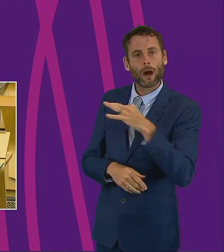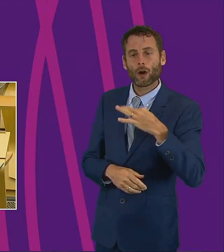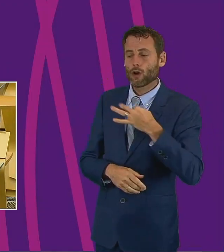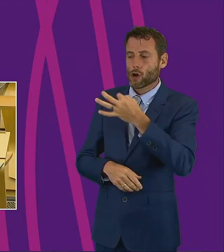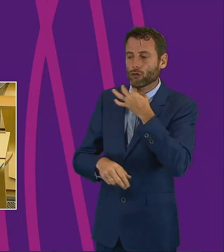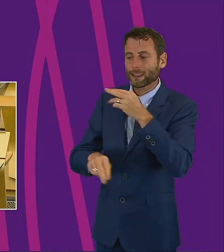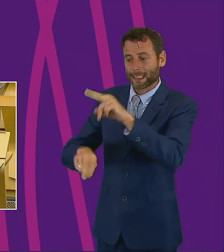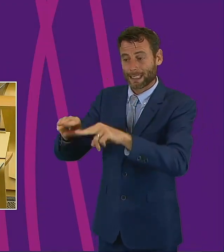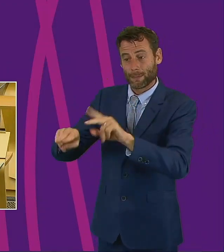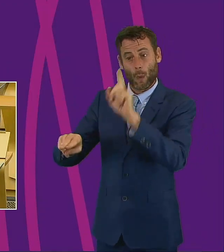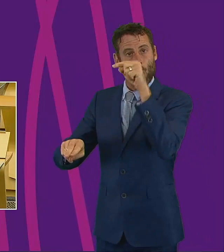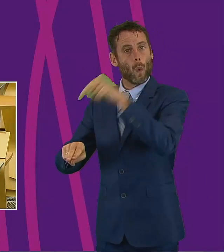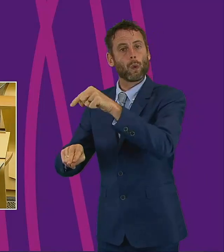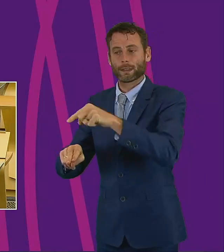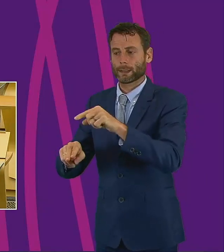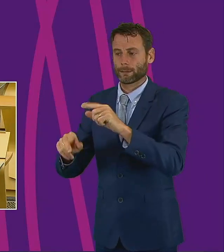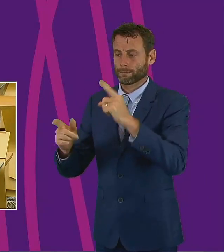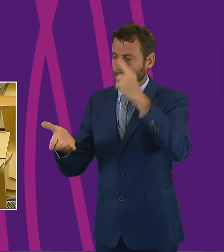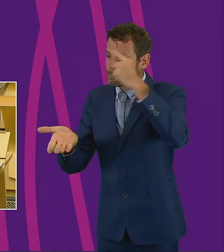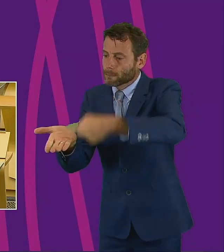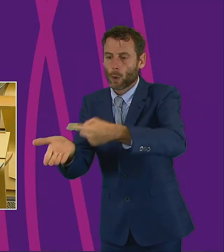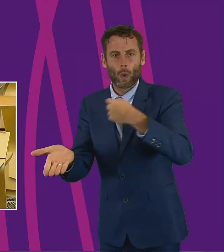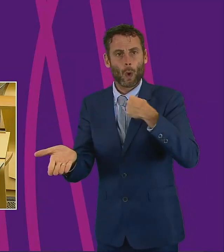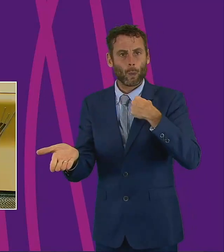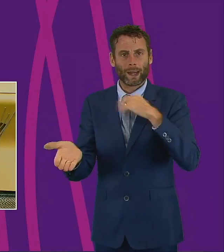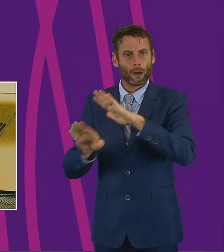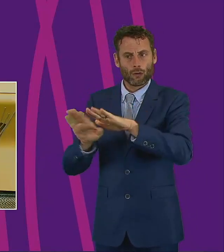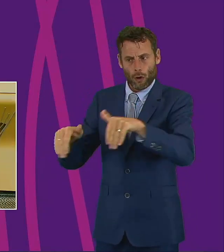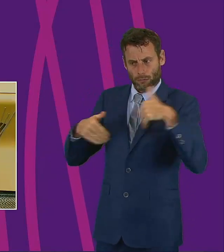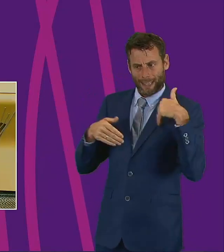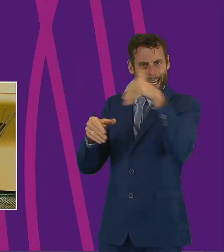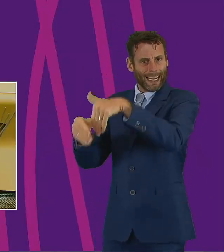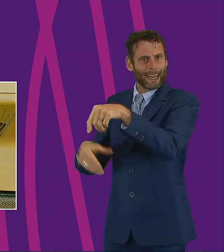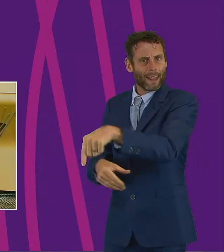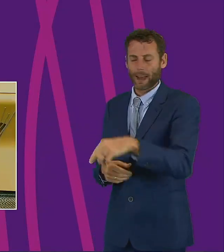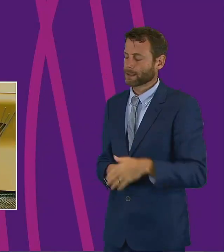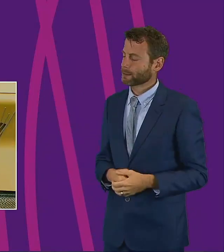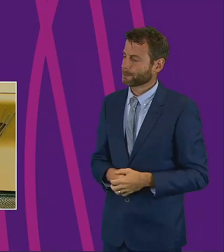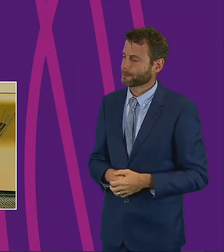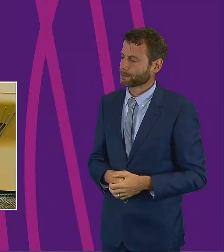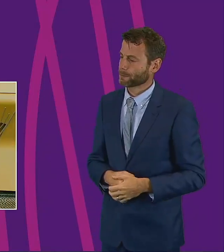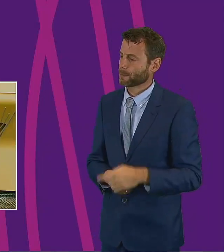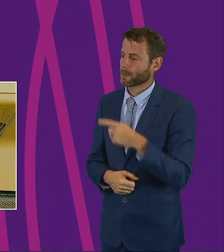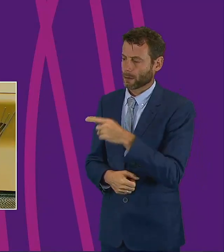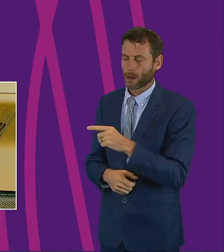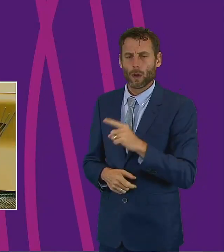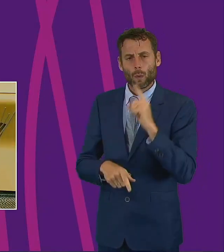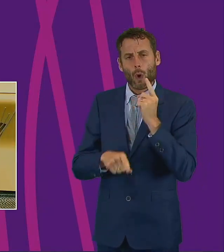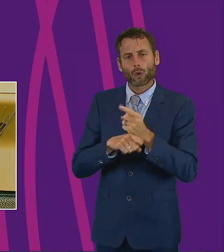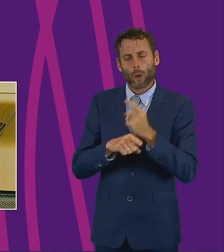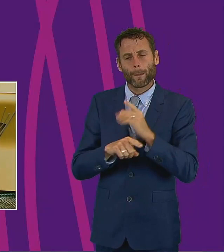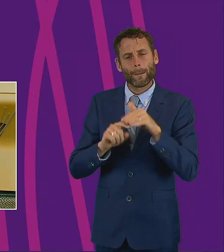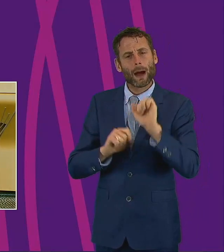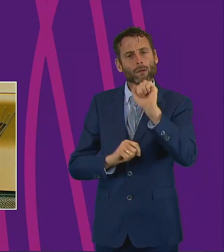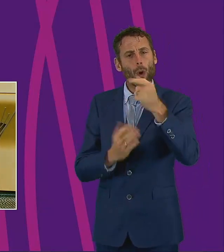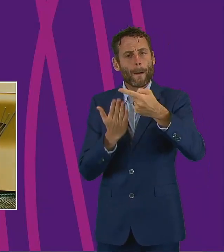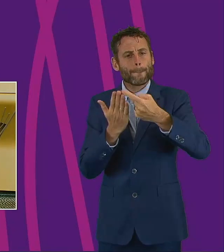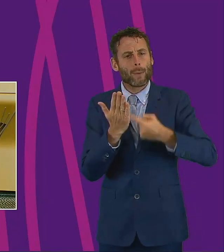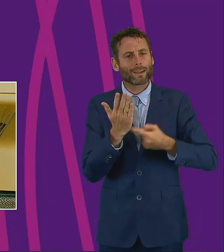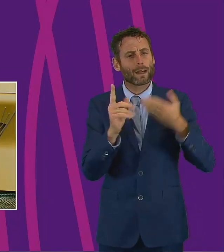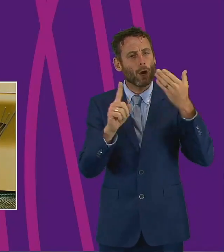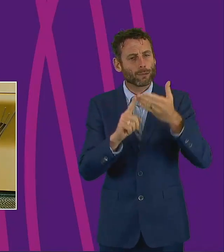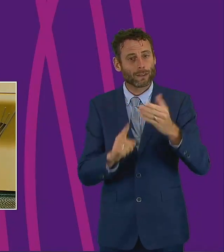the case of individual patients. Ruth Davidson. We'll get onto the policy objective in a minute, but that's the 4th